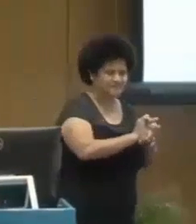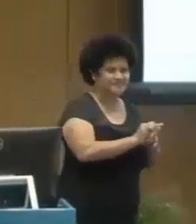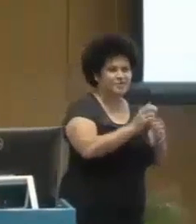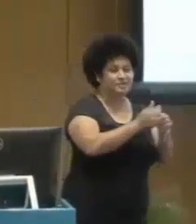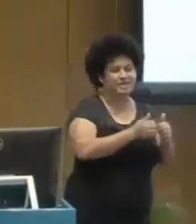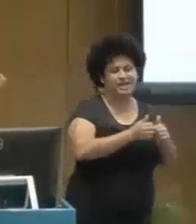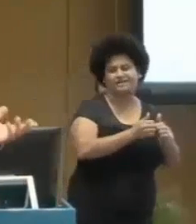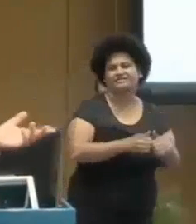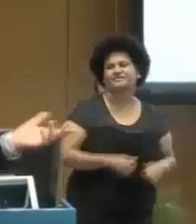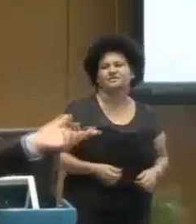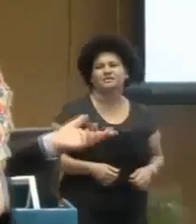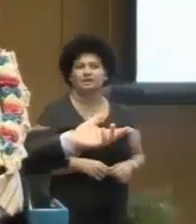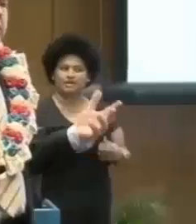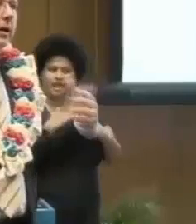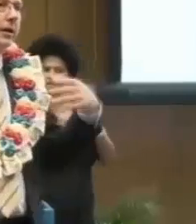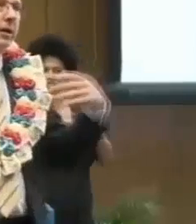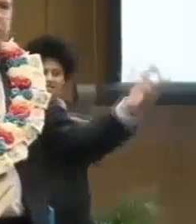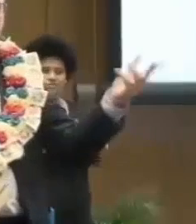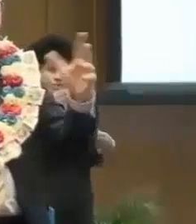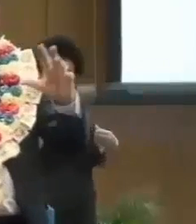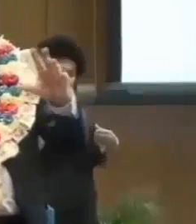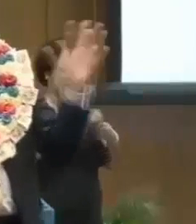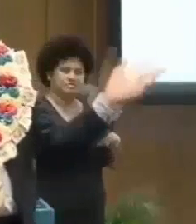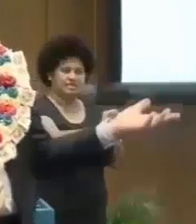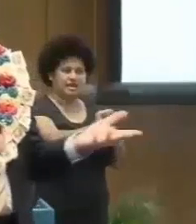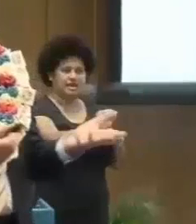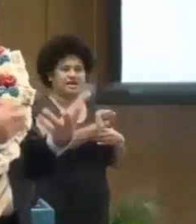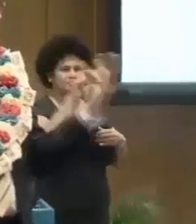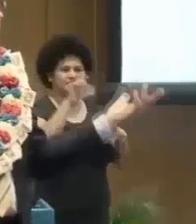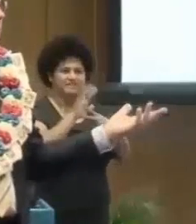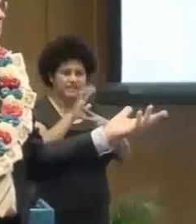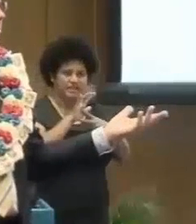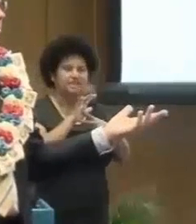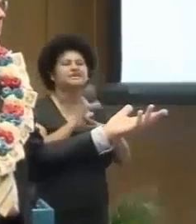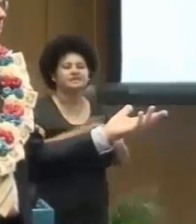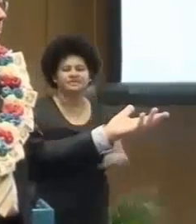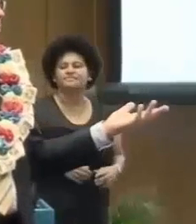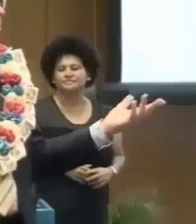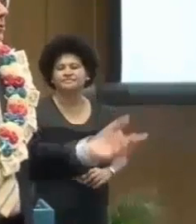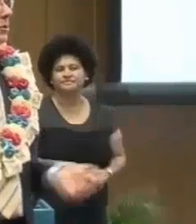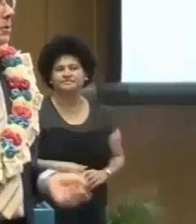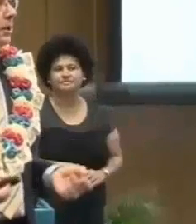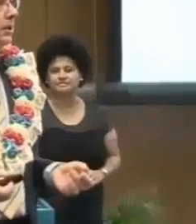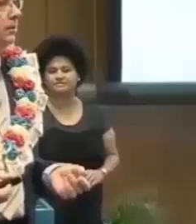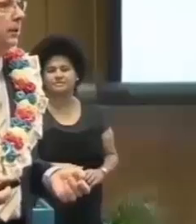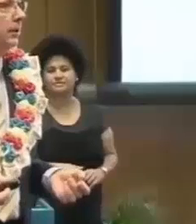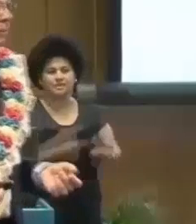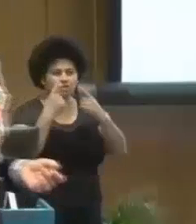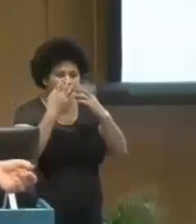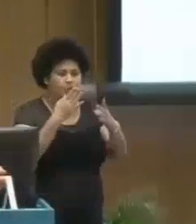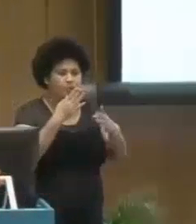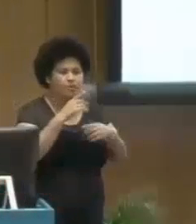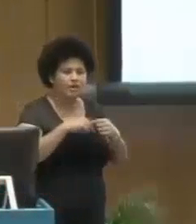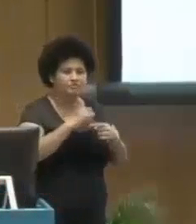love it. It goes into their e-portfolio. It goes into to make up part of their leadership attributes in